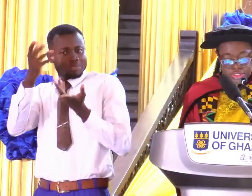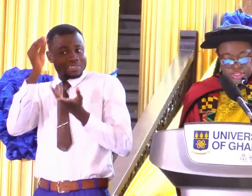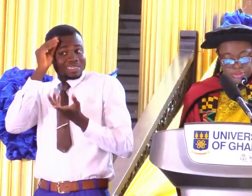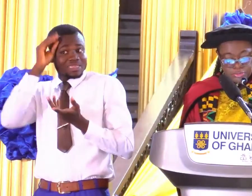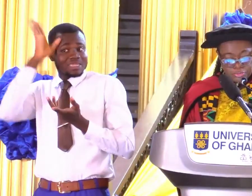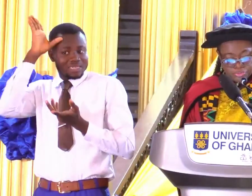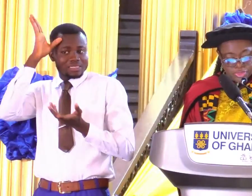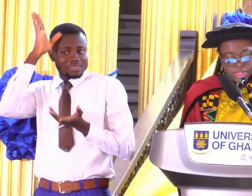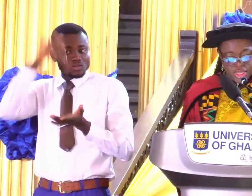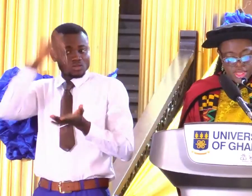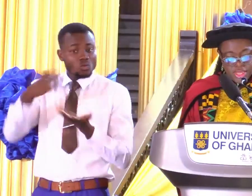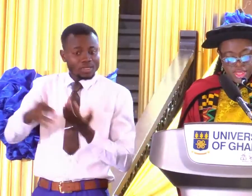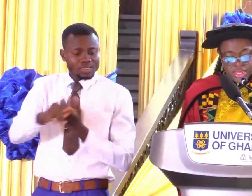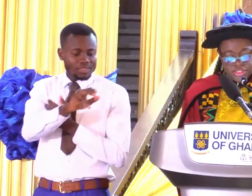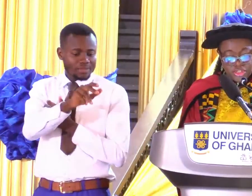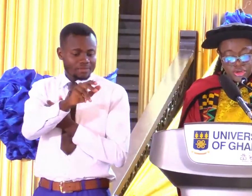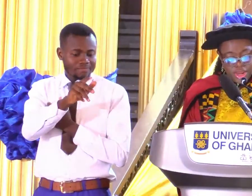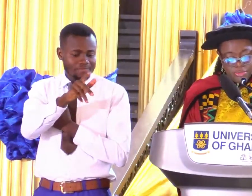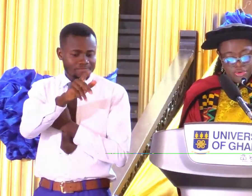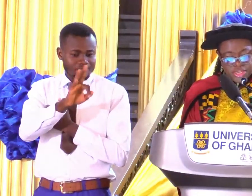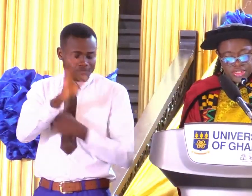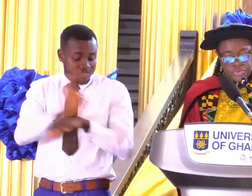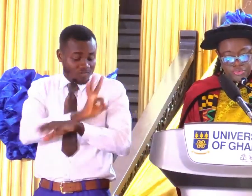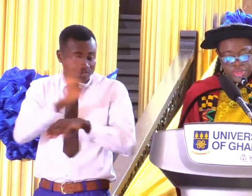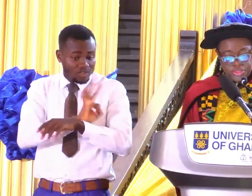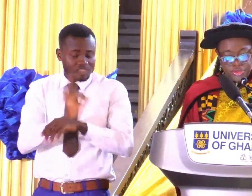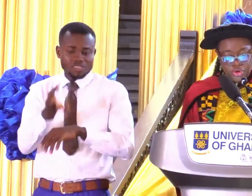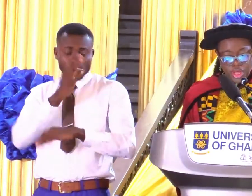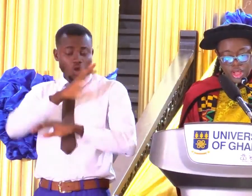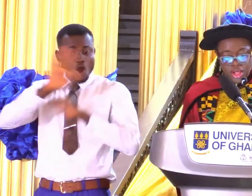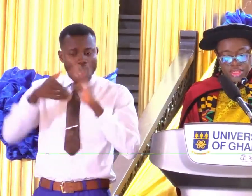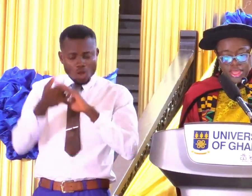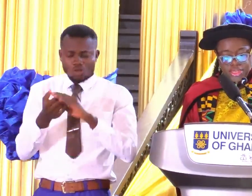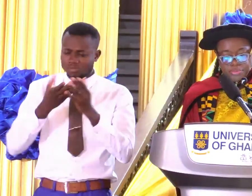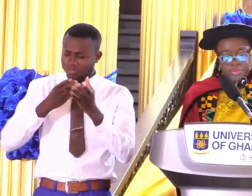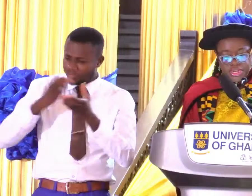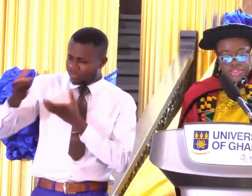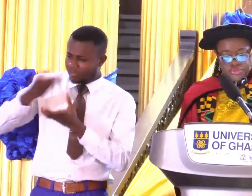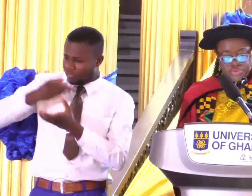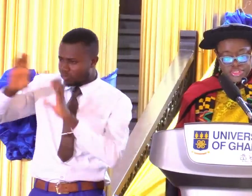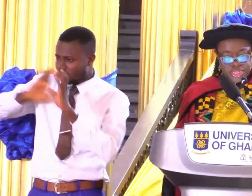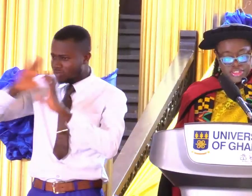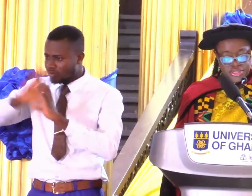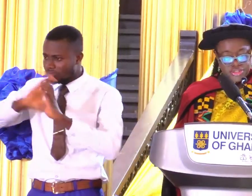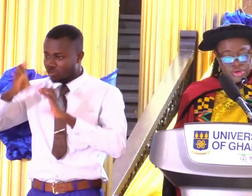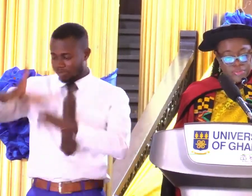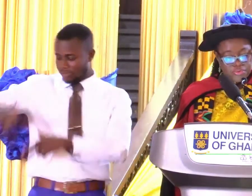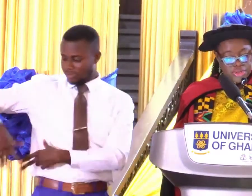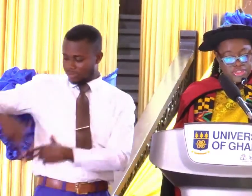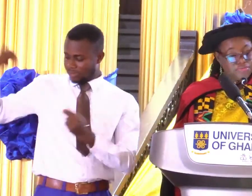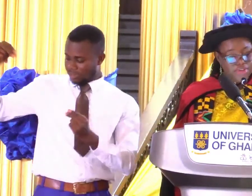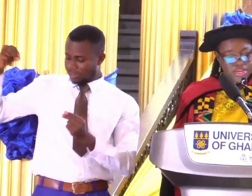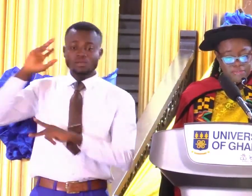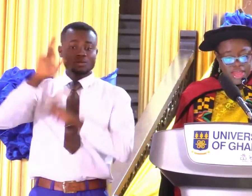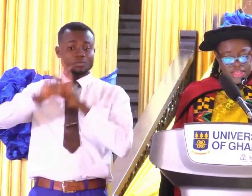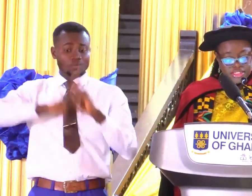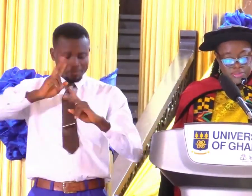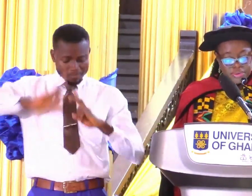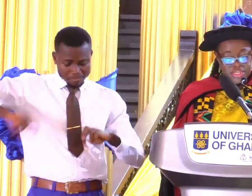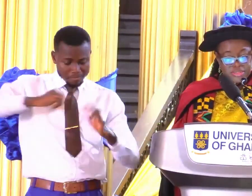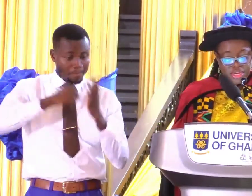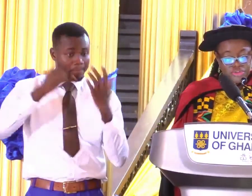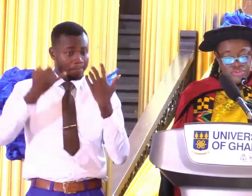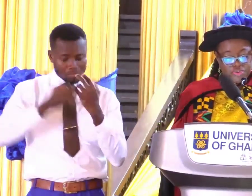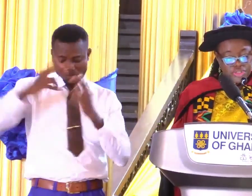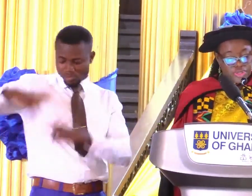foods. She collaborated with local and Japanese researchers on a project funded by the